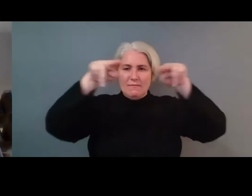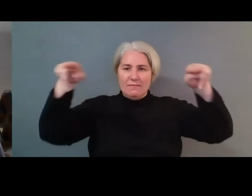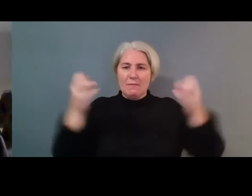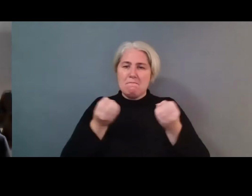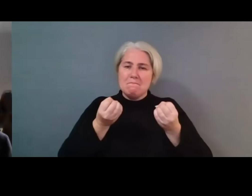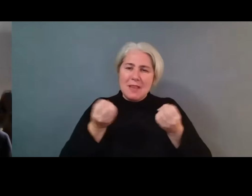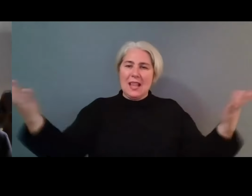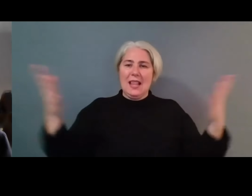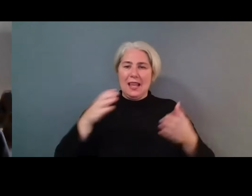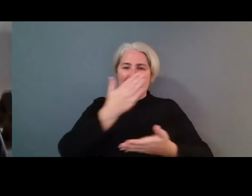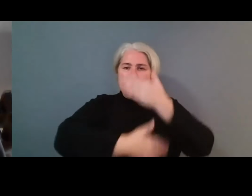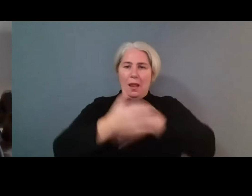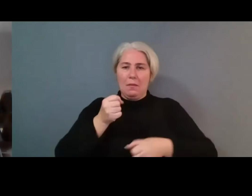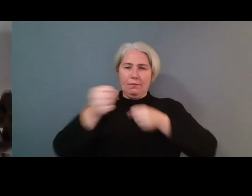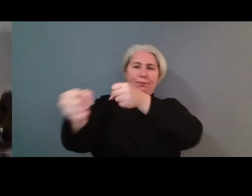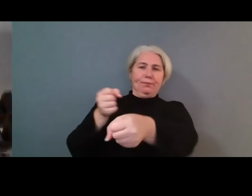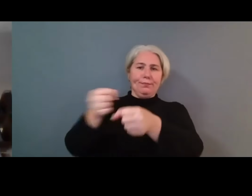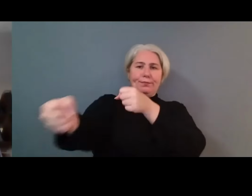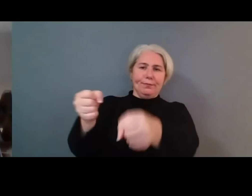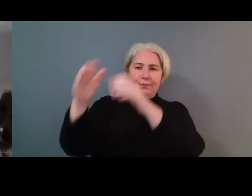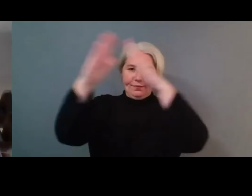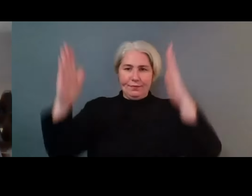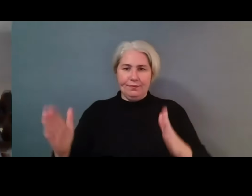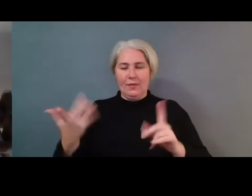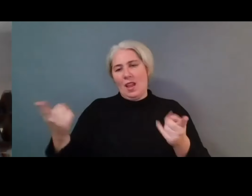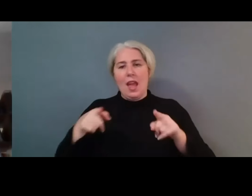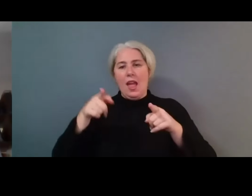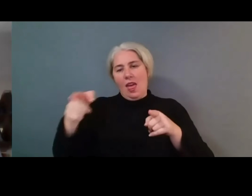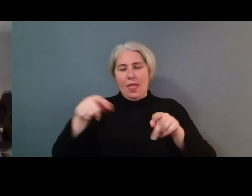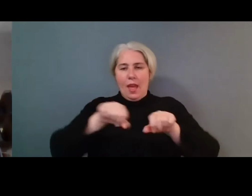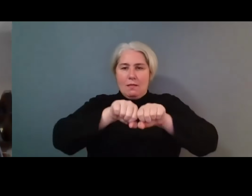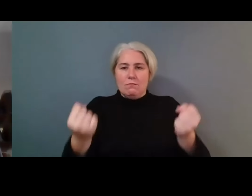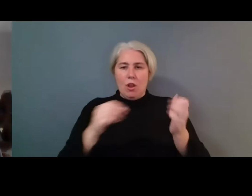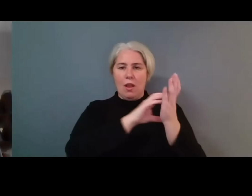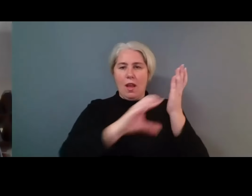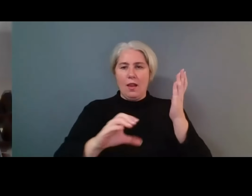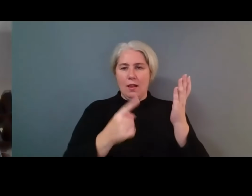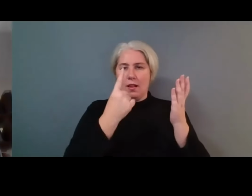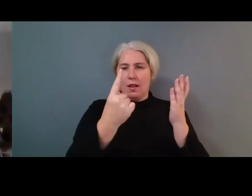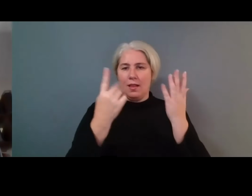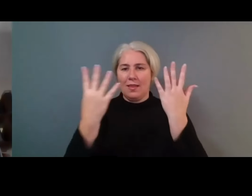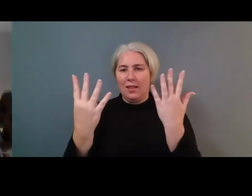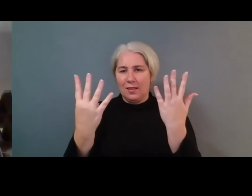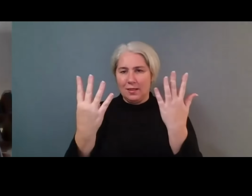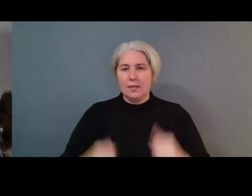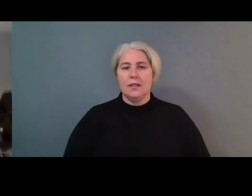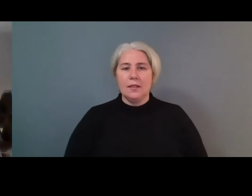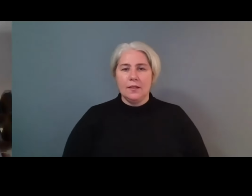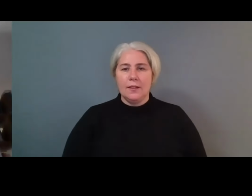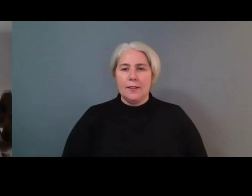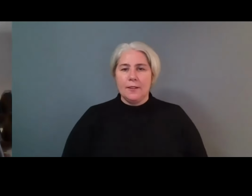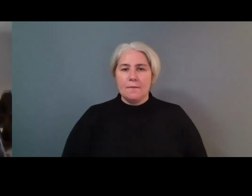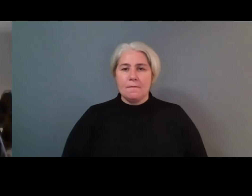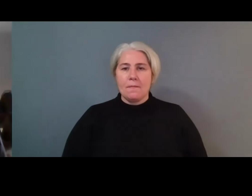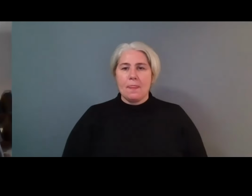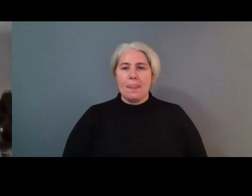fulfilling the obligation under Article 19 and other articles in deinstitutionalize the